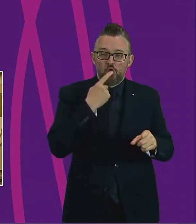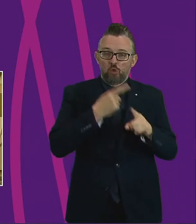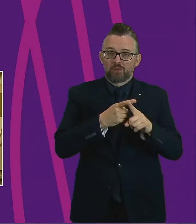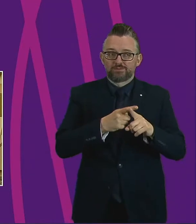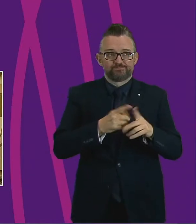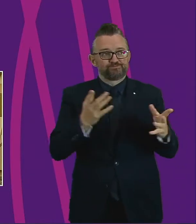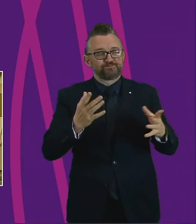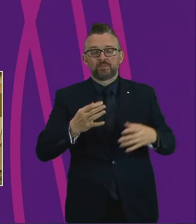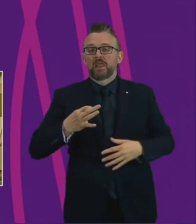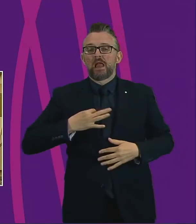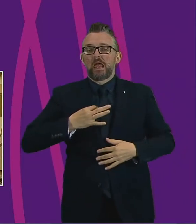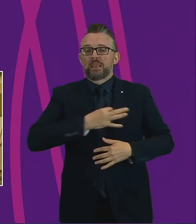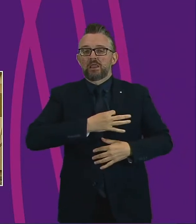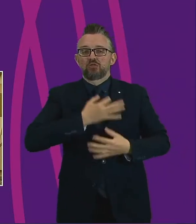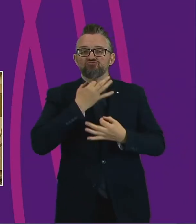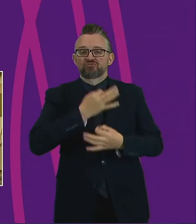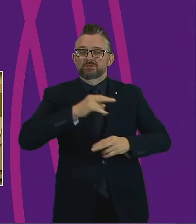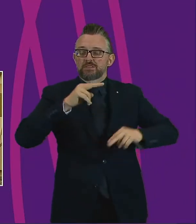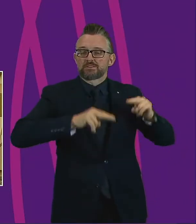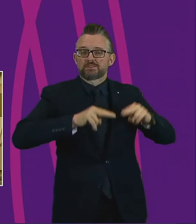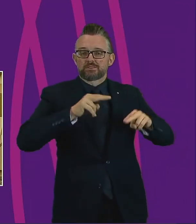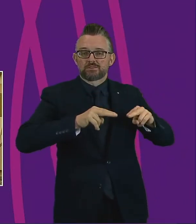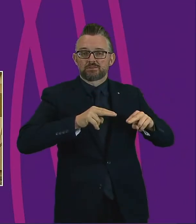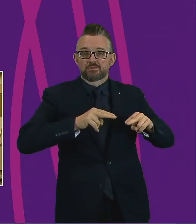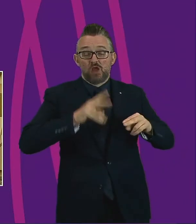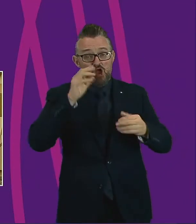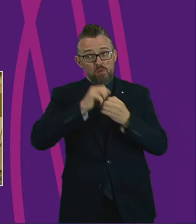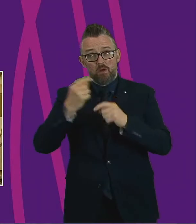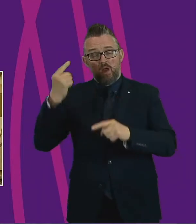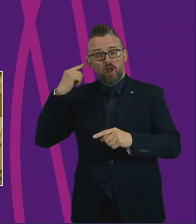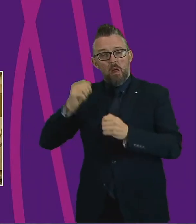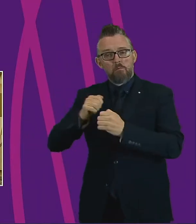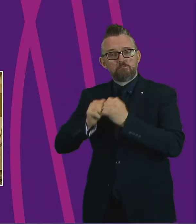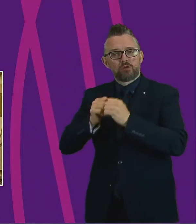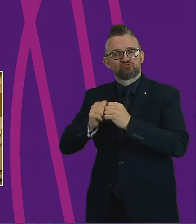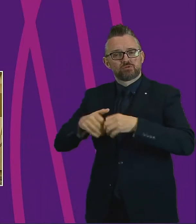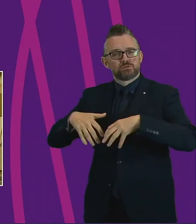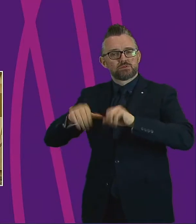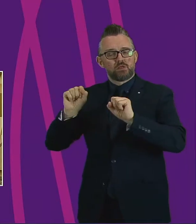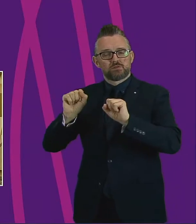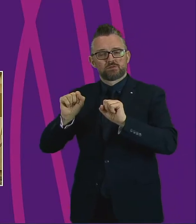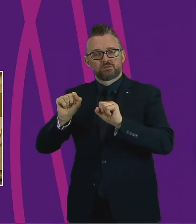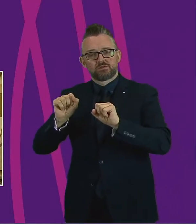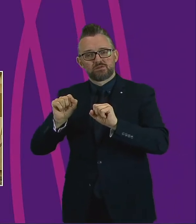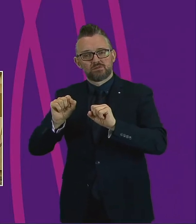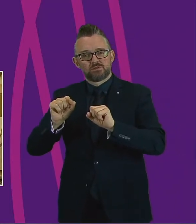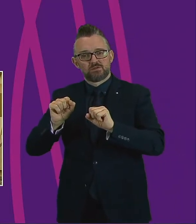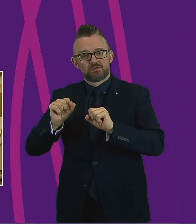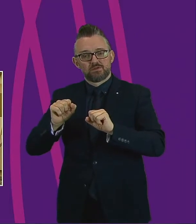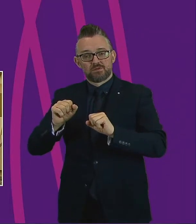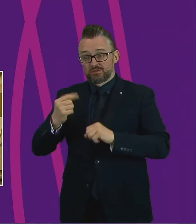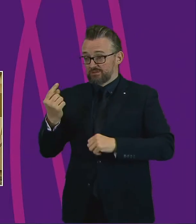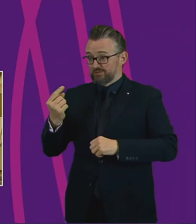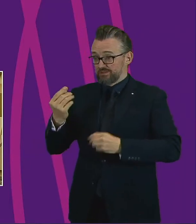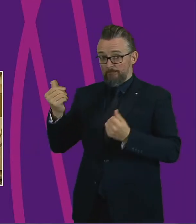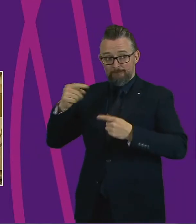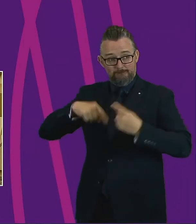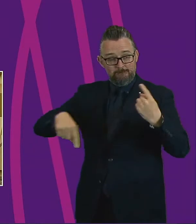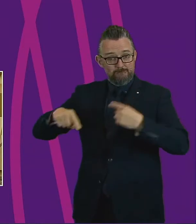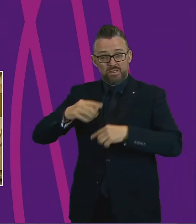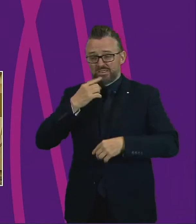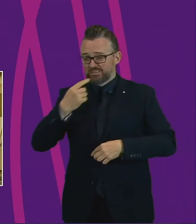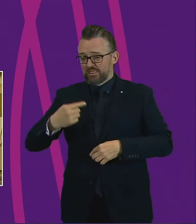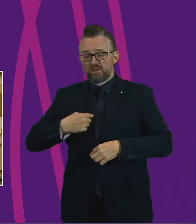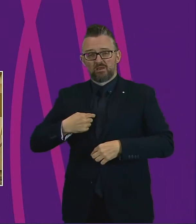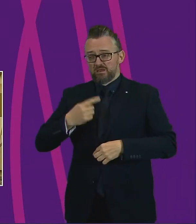risk assessments. I recall at the start of March, at the outset of this crisis, some in this chamber were asking us